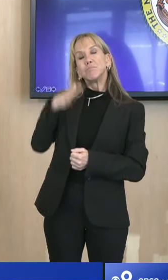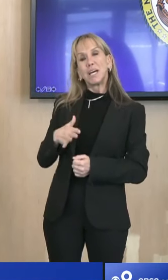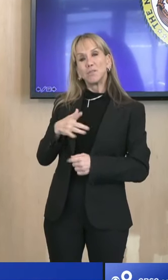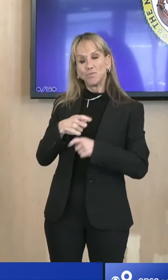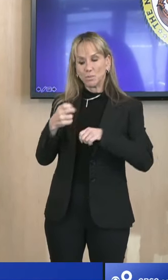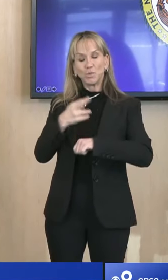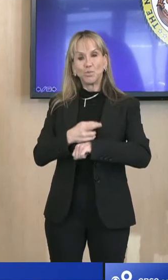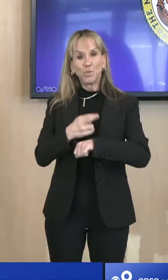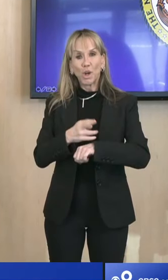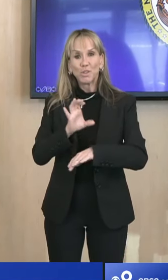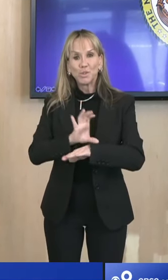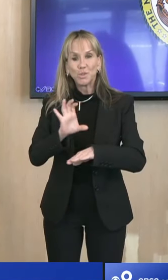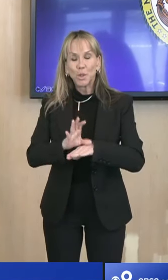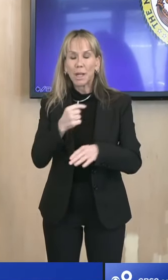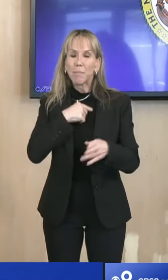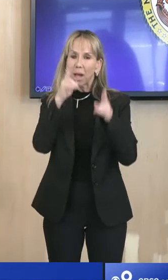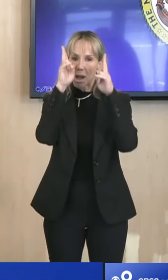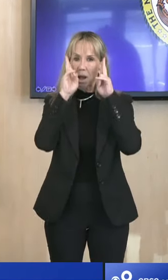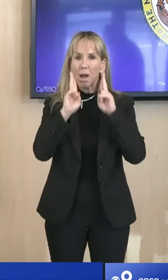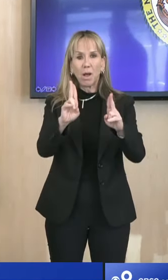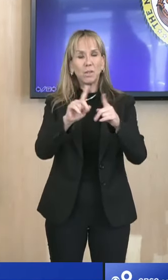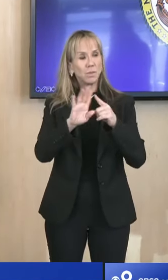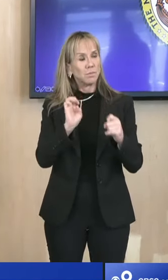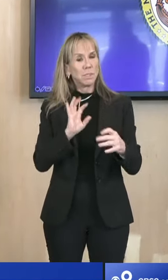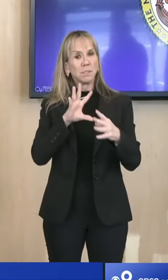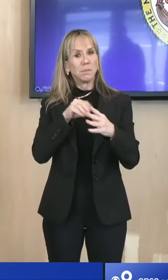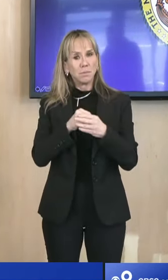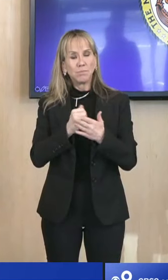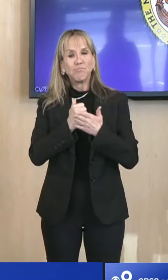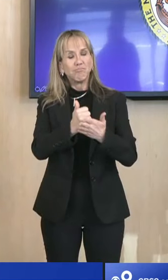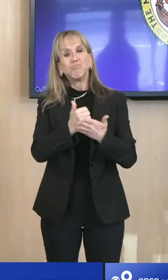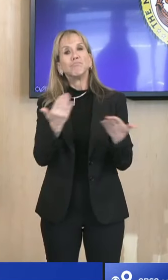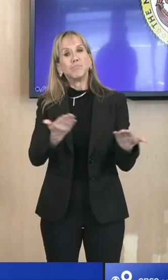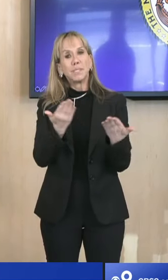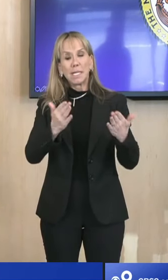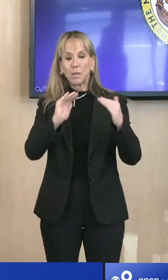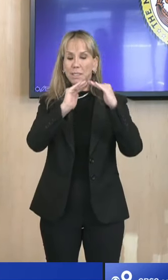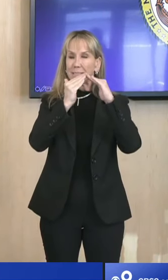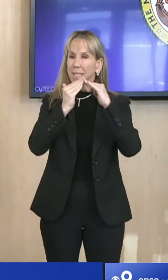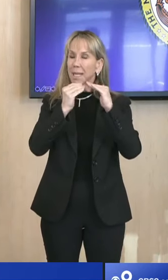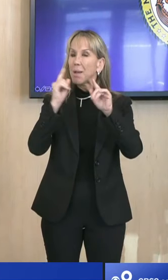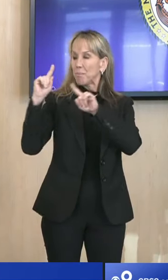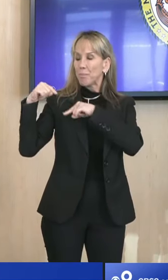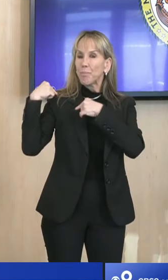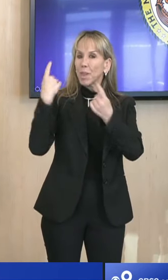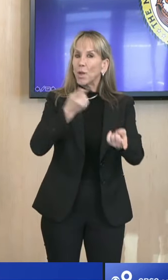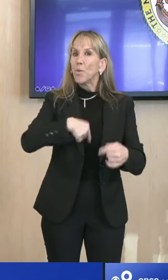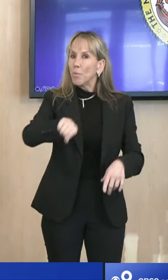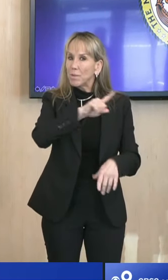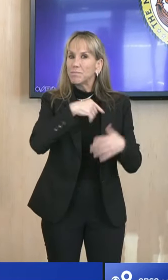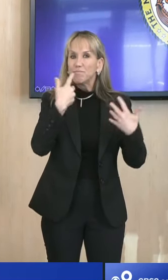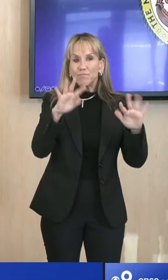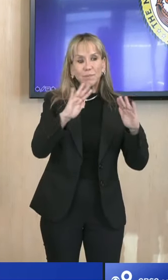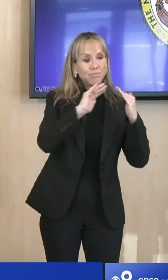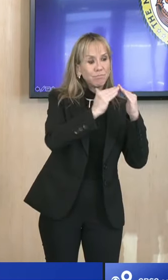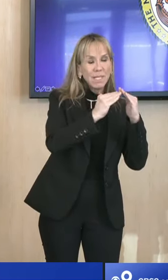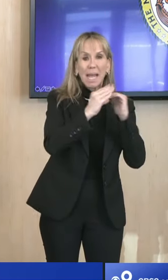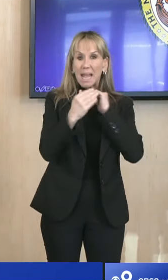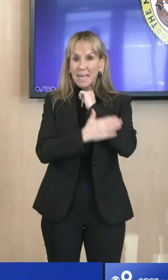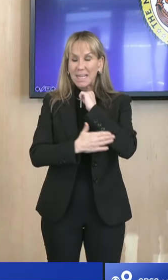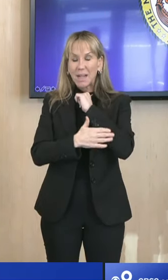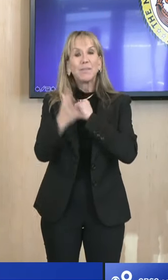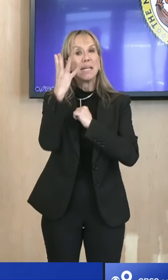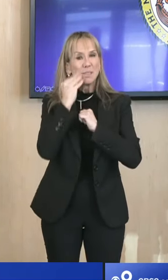serve our city. You know, over the years, we've been through, as a city and county, through a lot of things, nothing